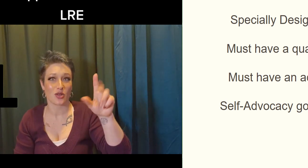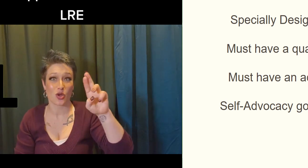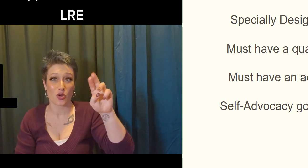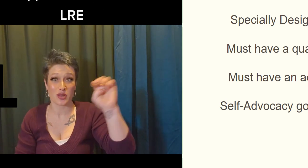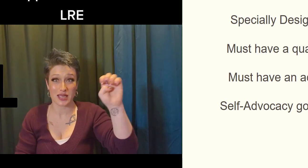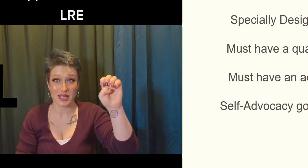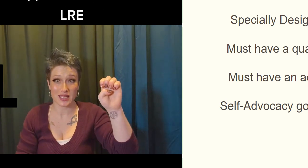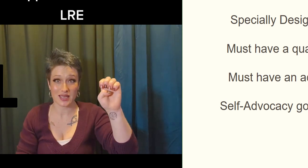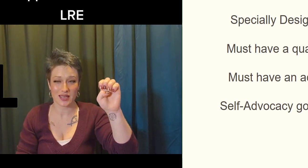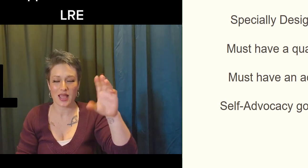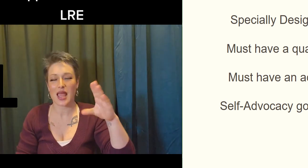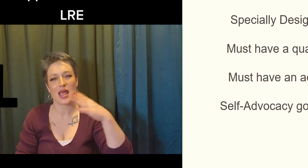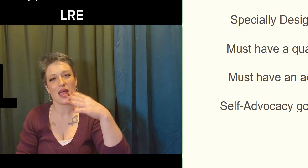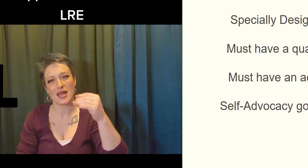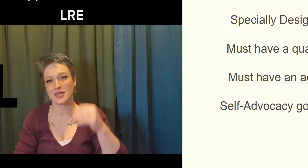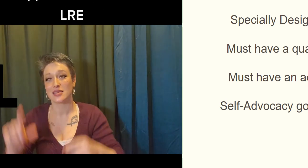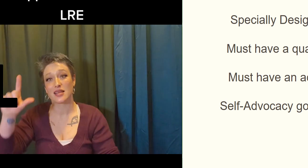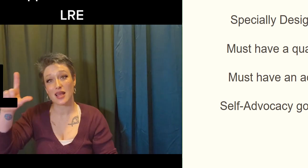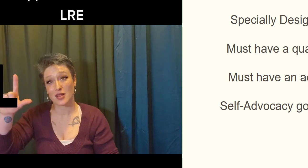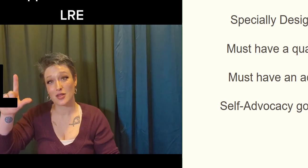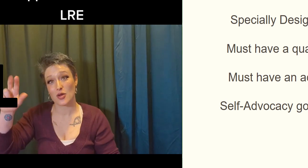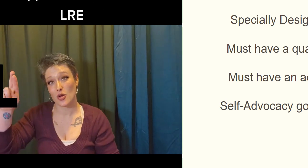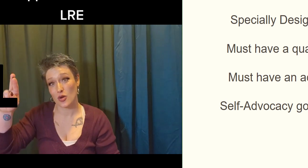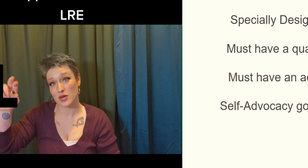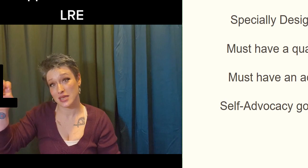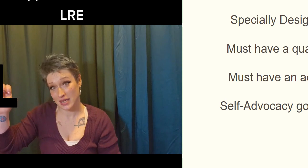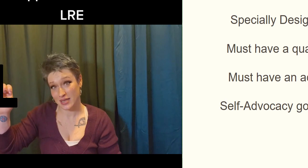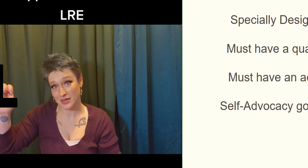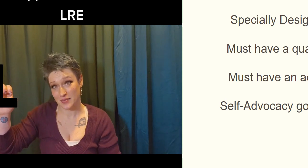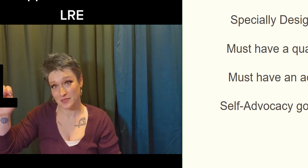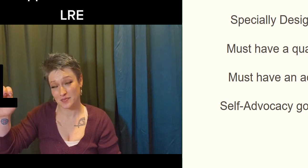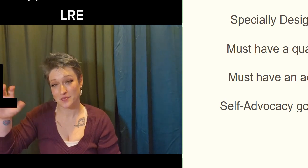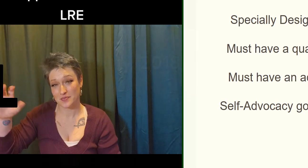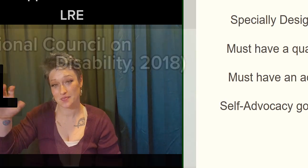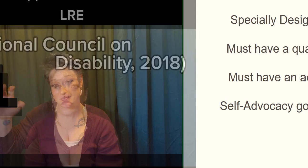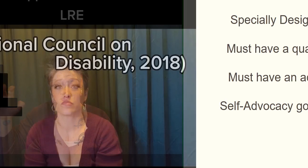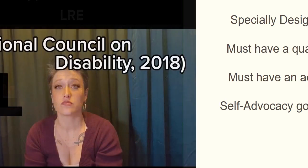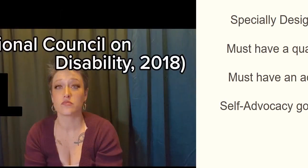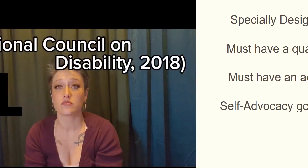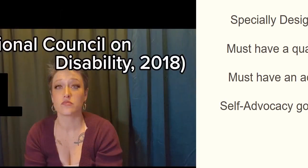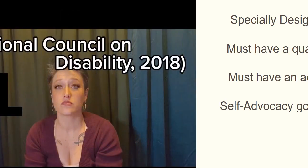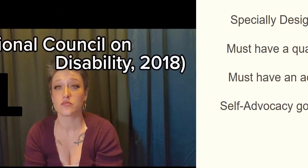happen for LRE and for LRE.